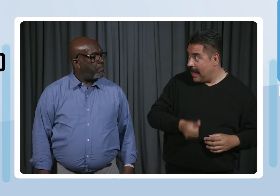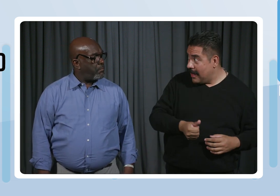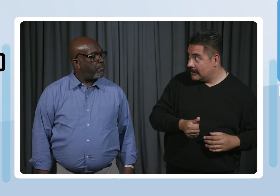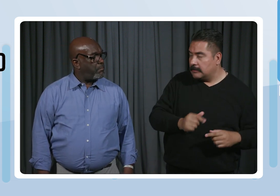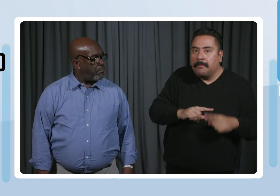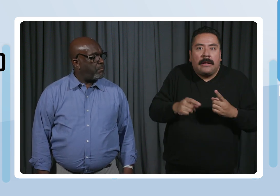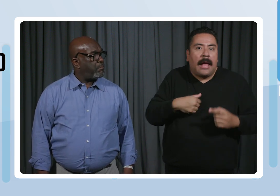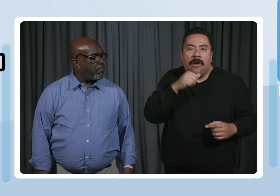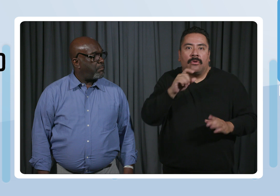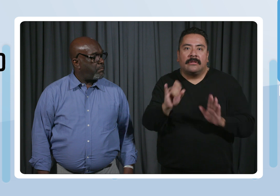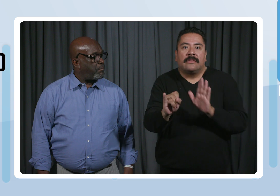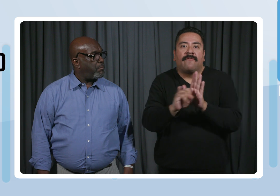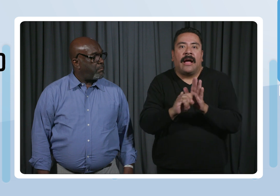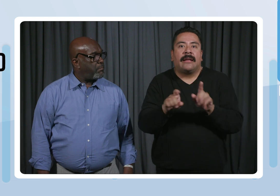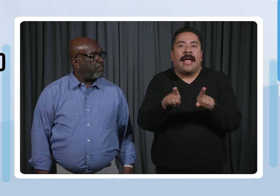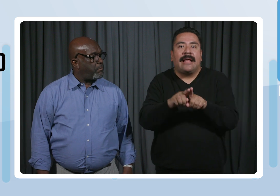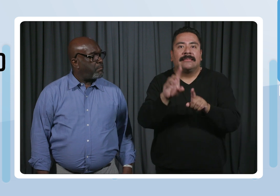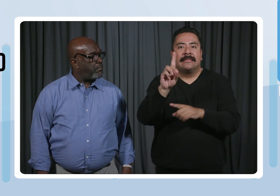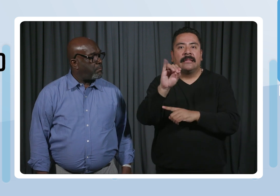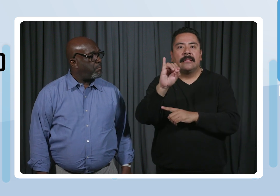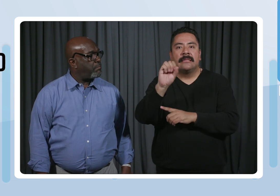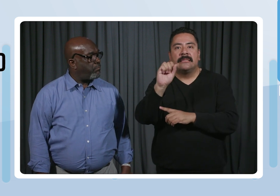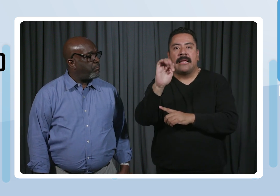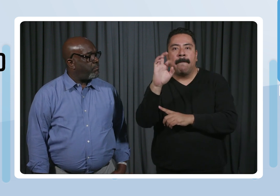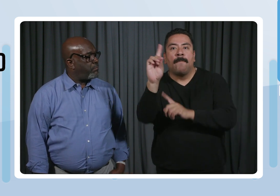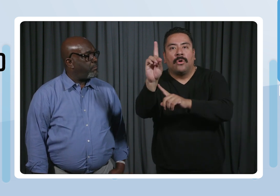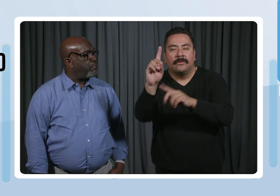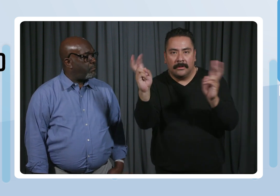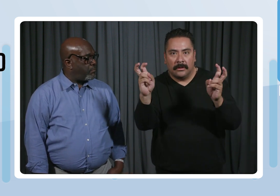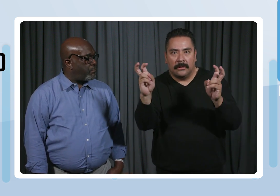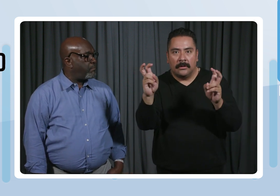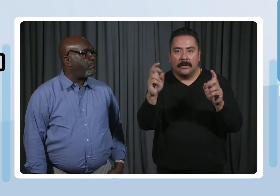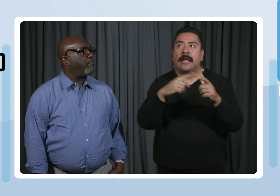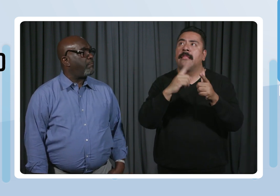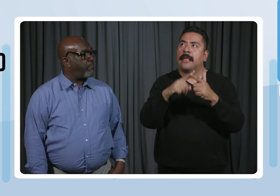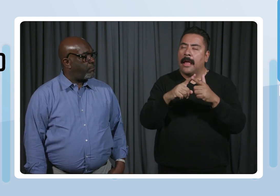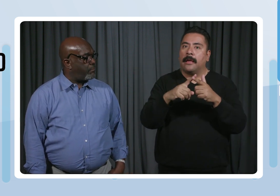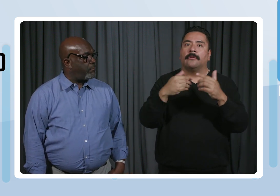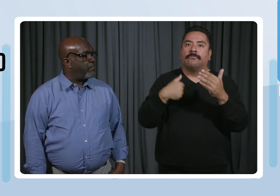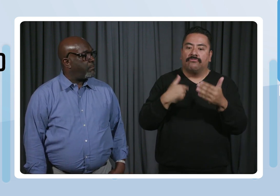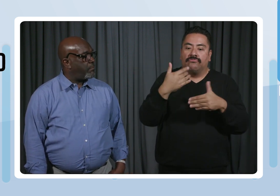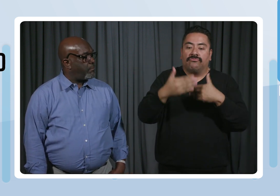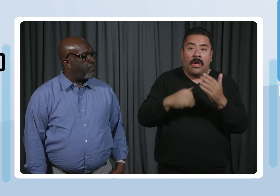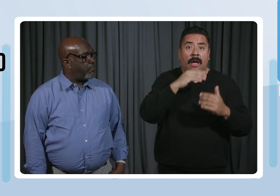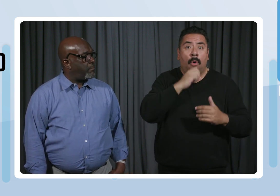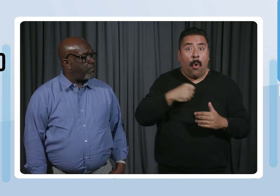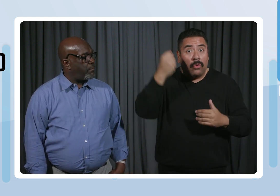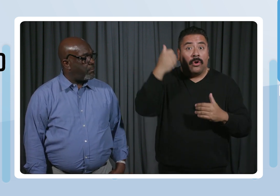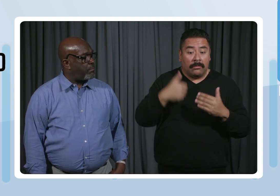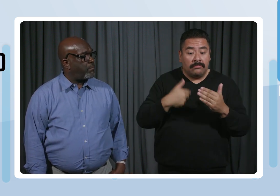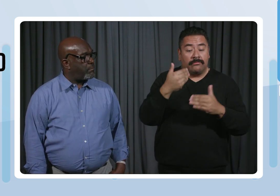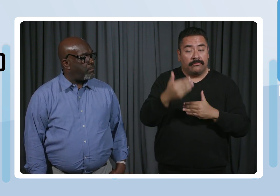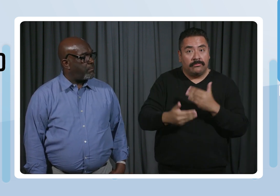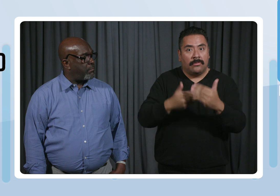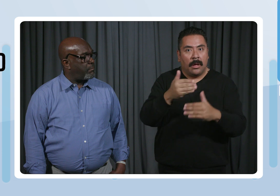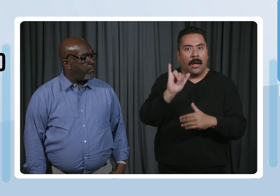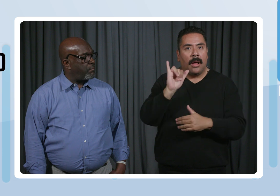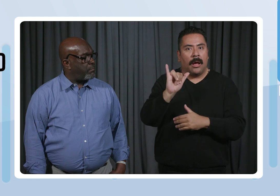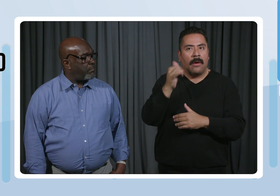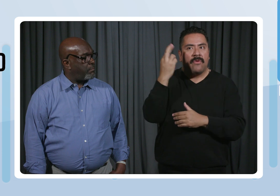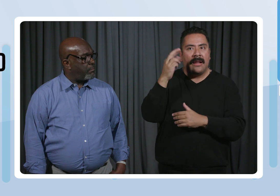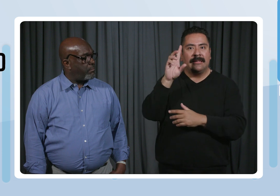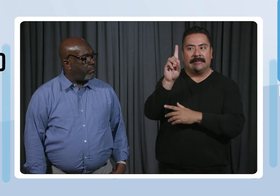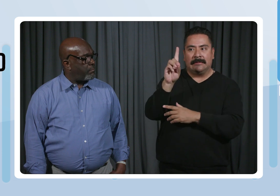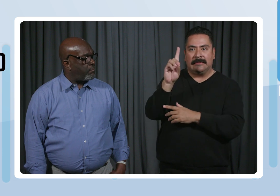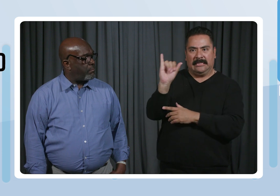like identifying as disabled. And then it started to all come together for me as I got older and realized disability is part